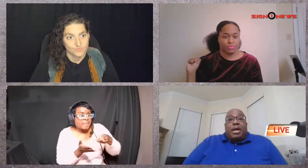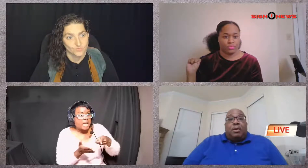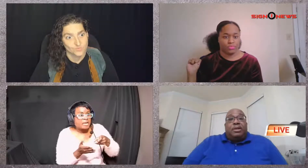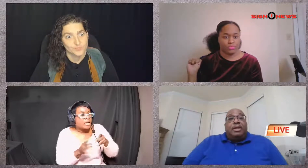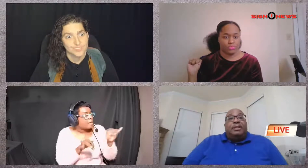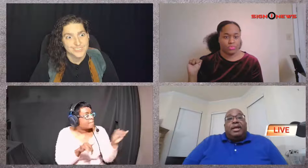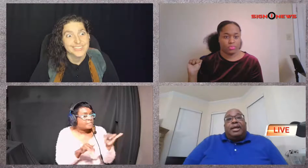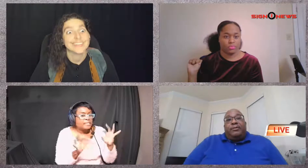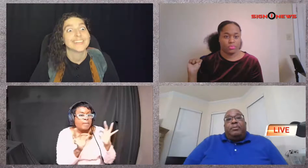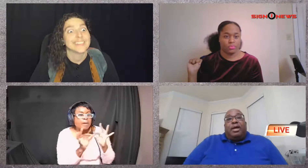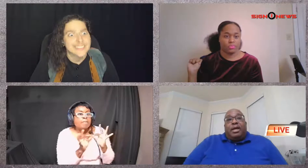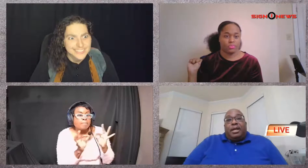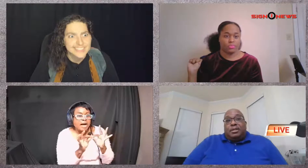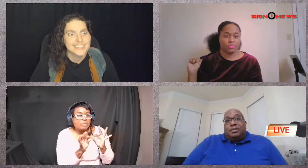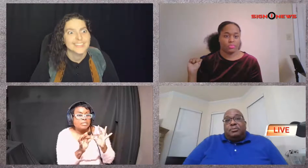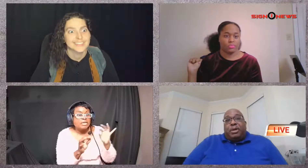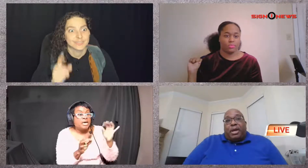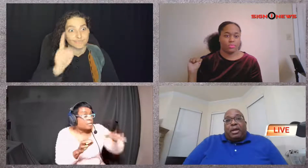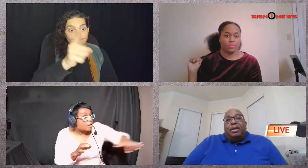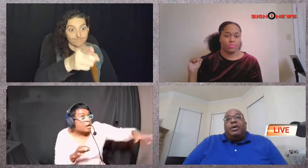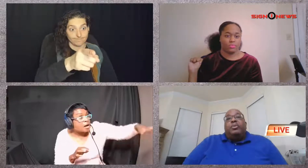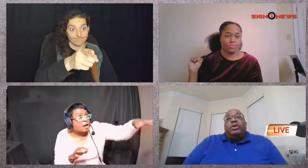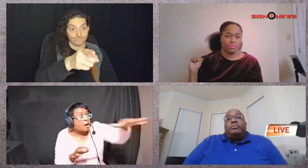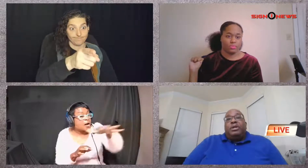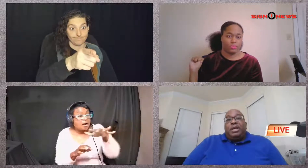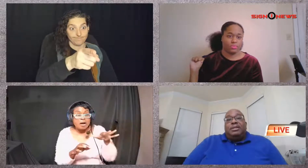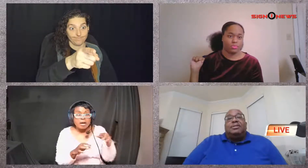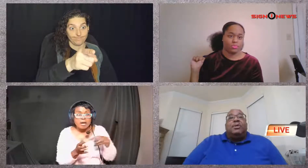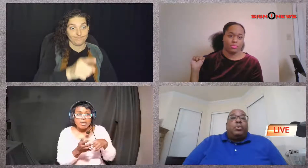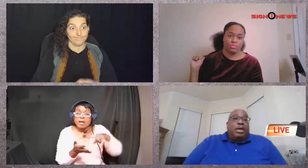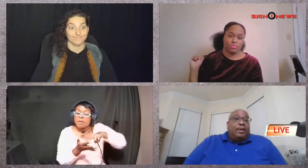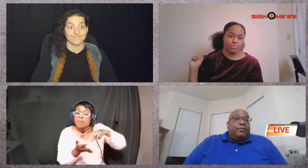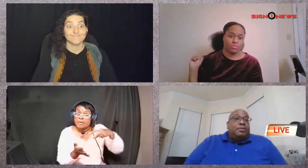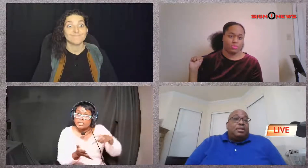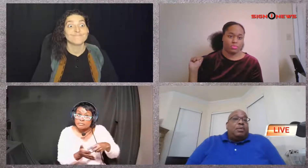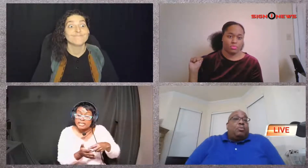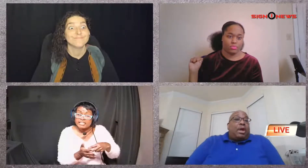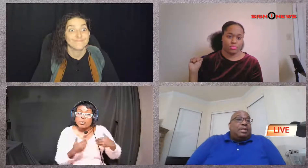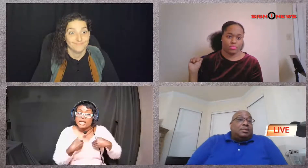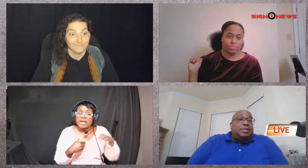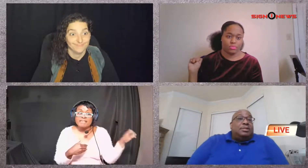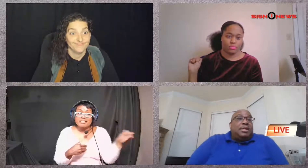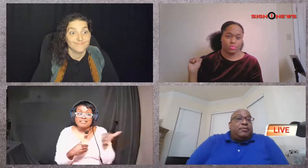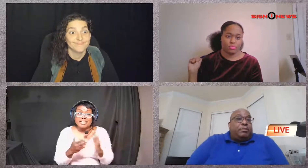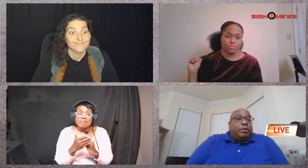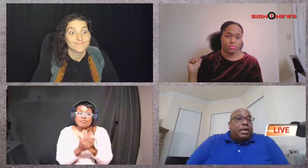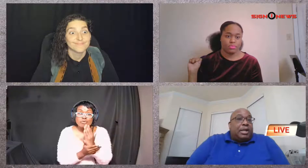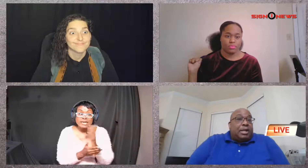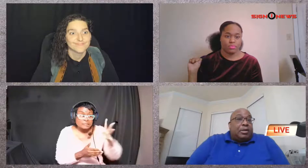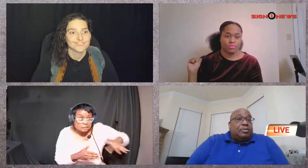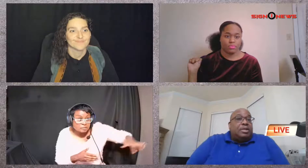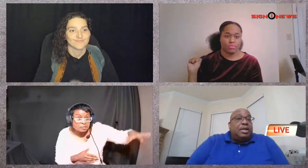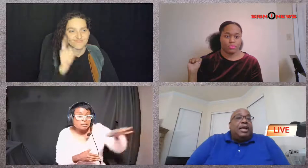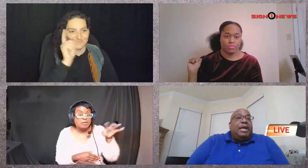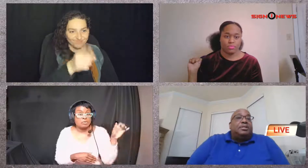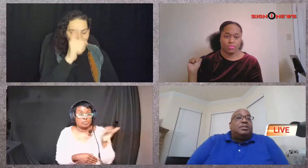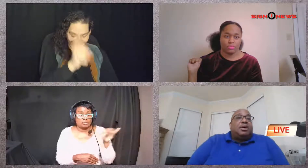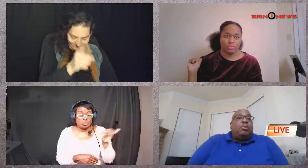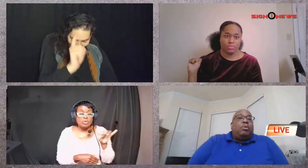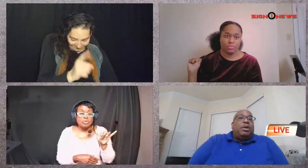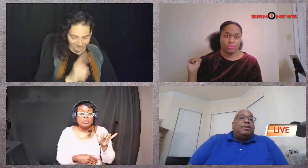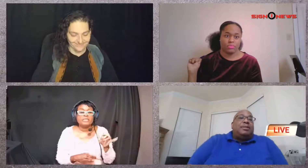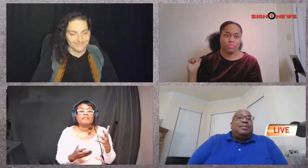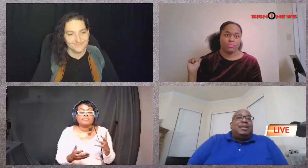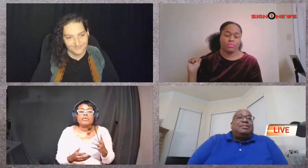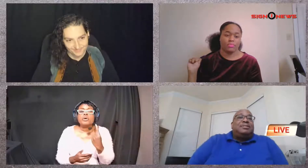same amount that everybody else is paying, which means that we have the same rights as everybody else. And